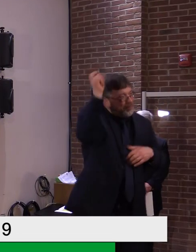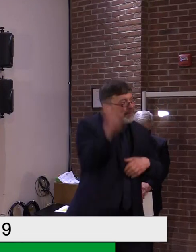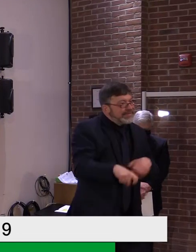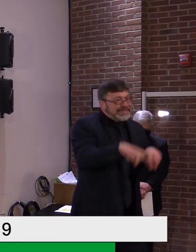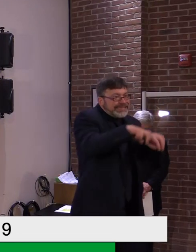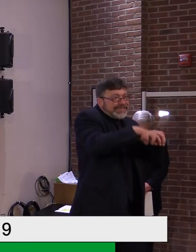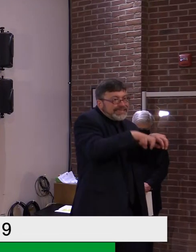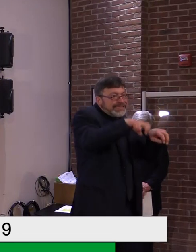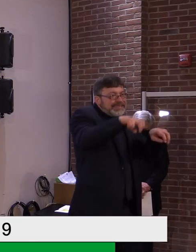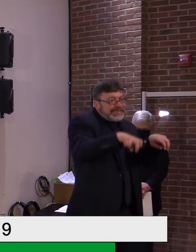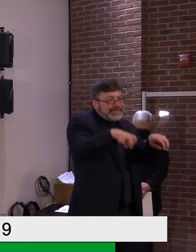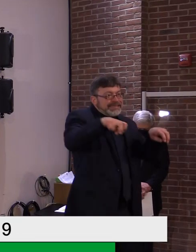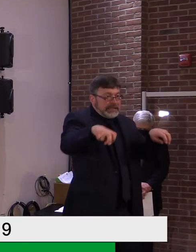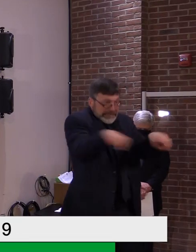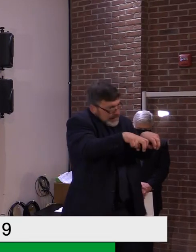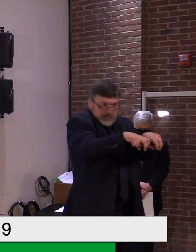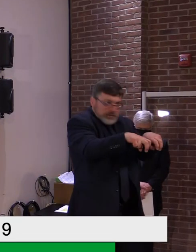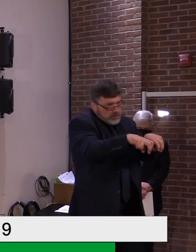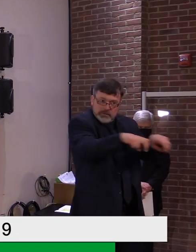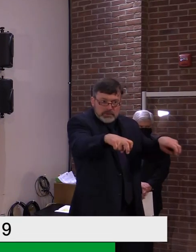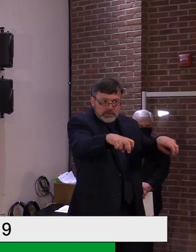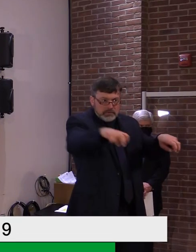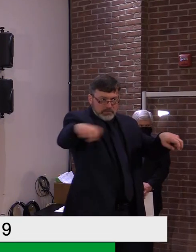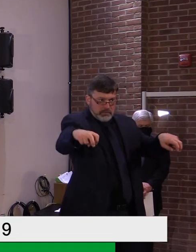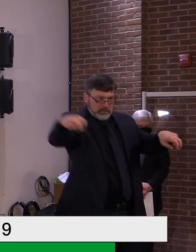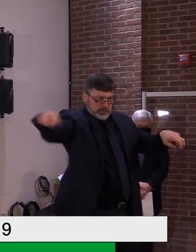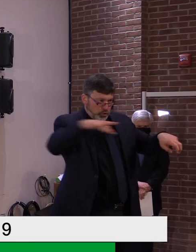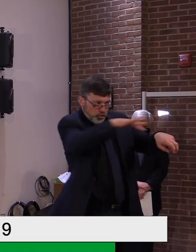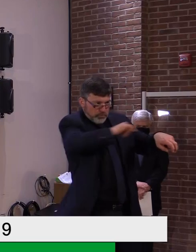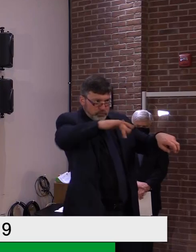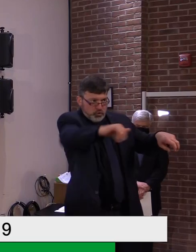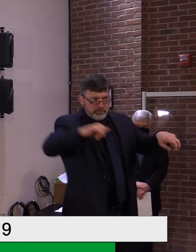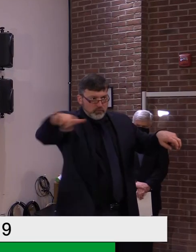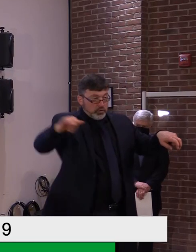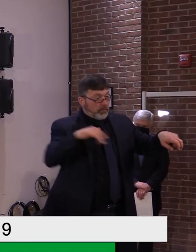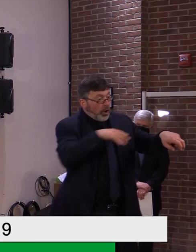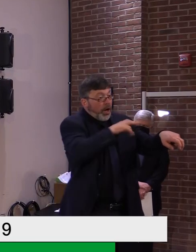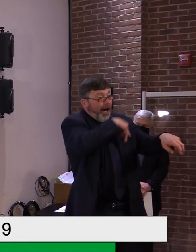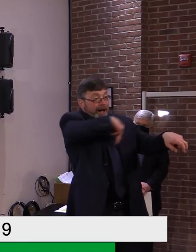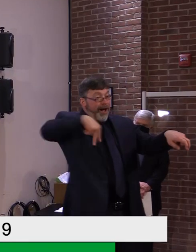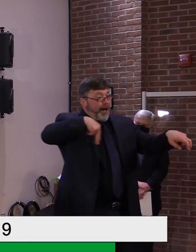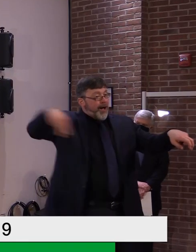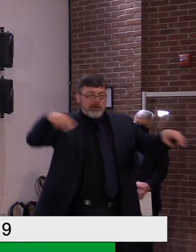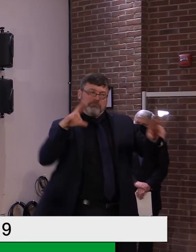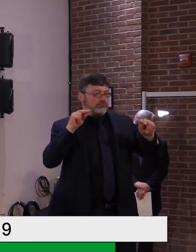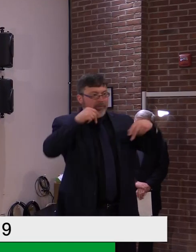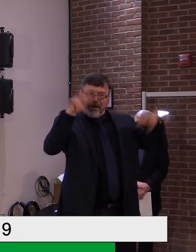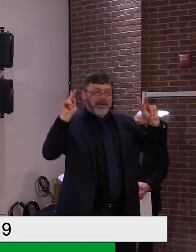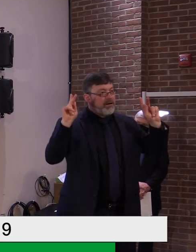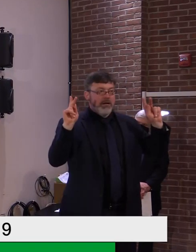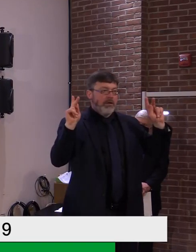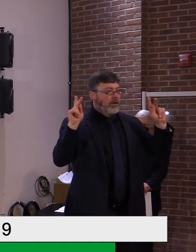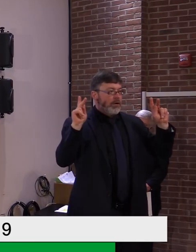Yes, I was hoping you could talk about the decision, what went into the decision to allow them to